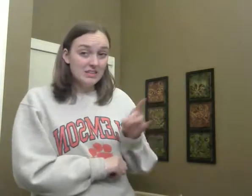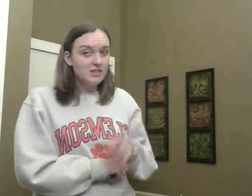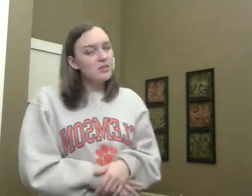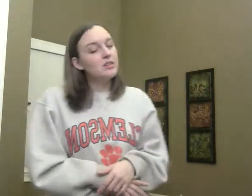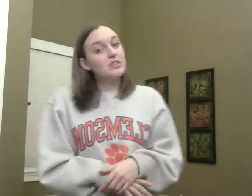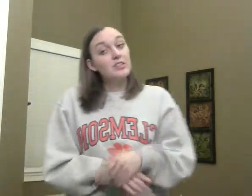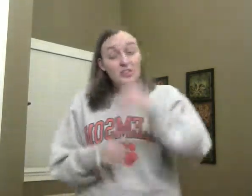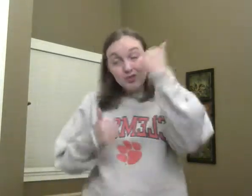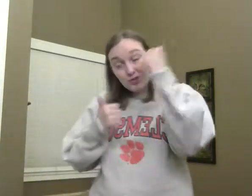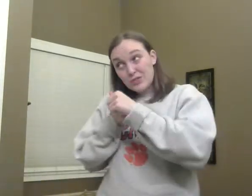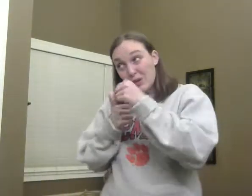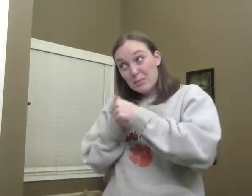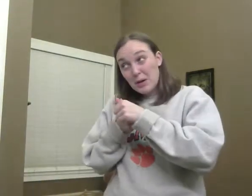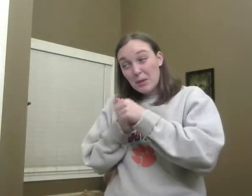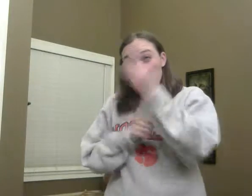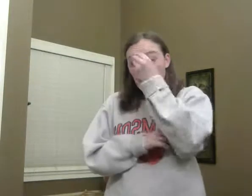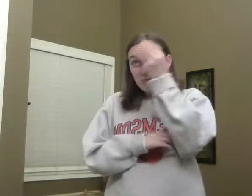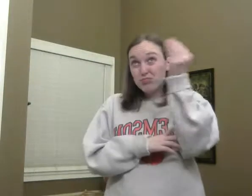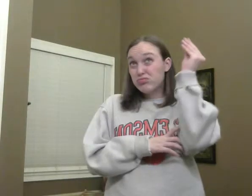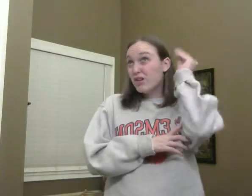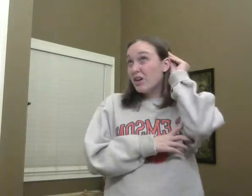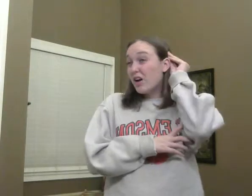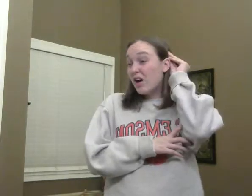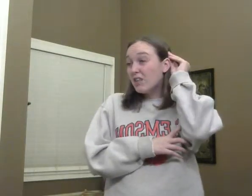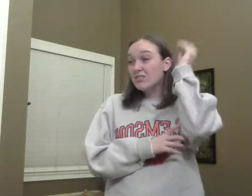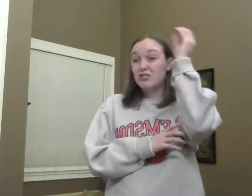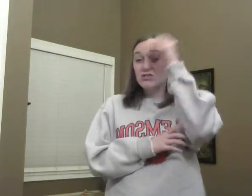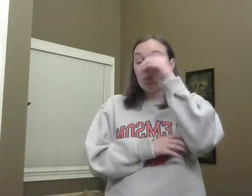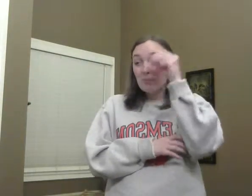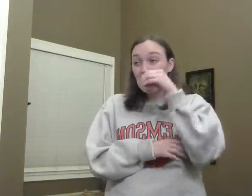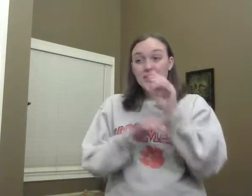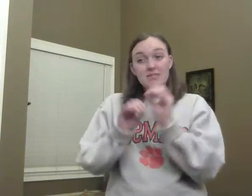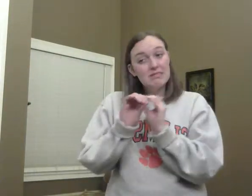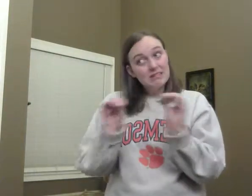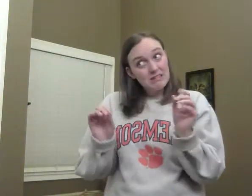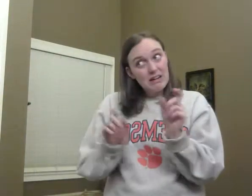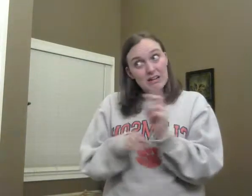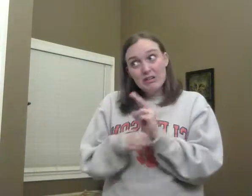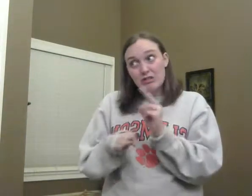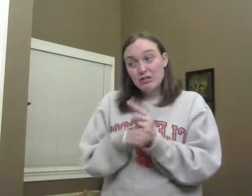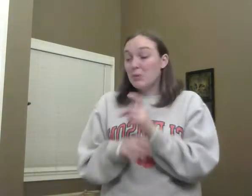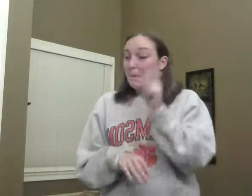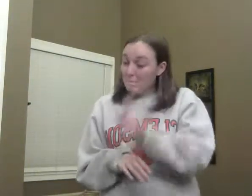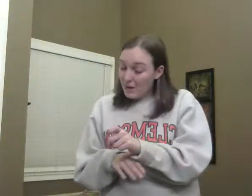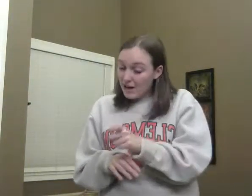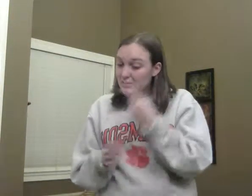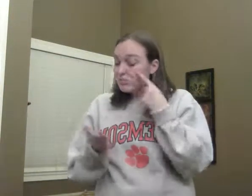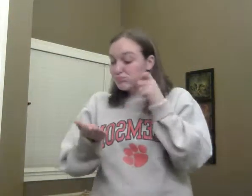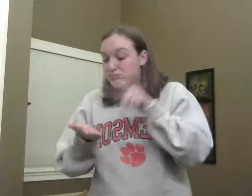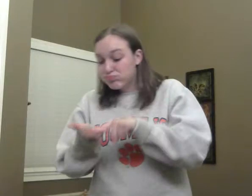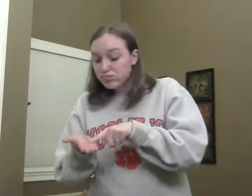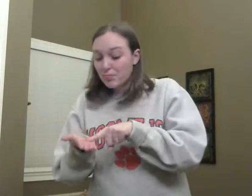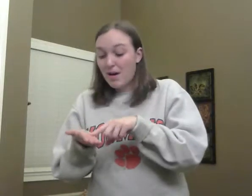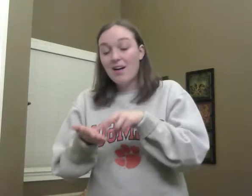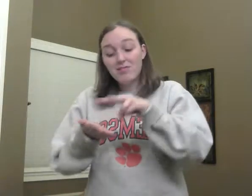our prior knowledge. We can't bring any of that to the text. So you have to be able to find it in that passage to highlight it. It says